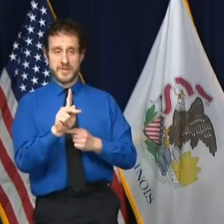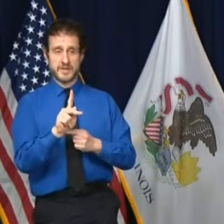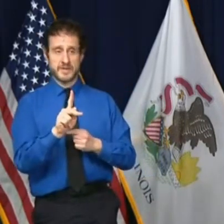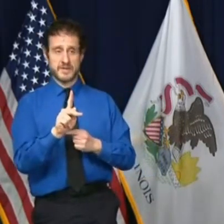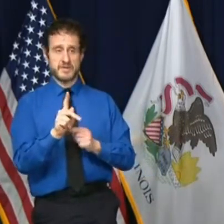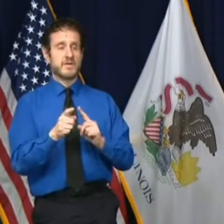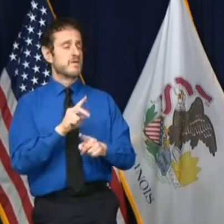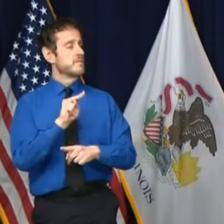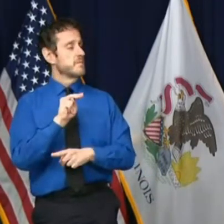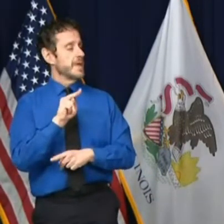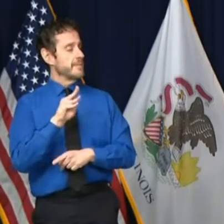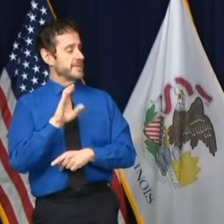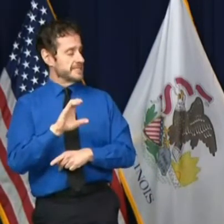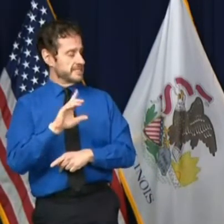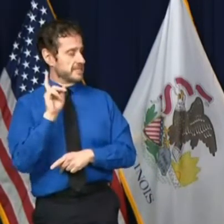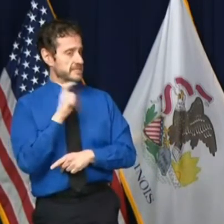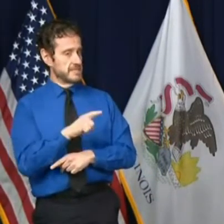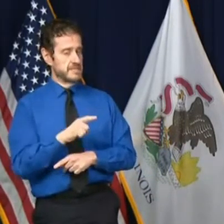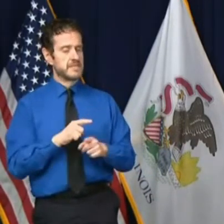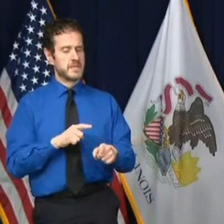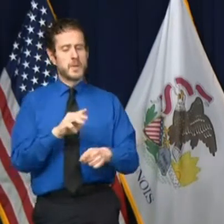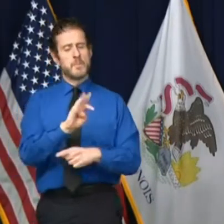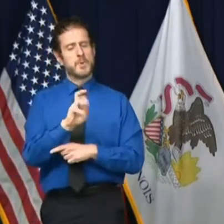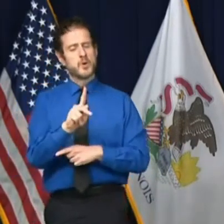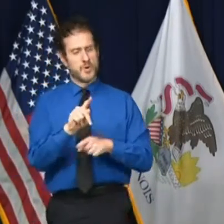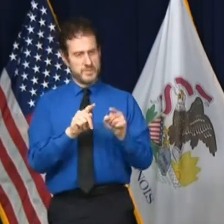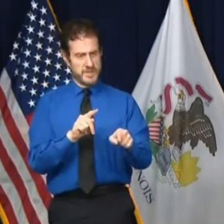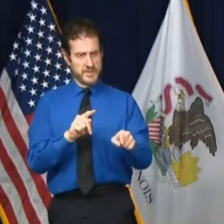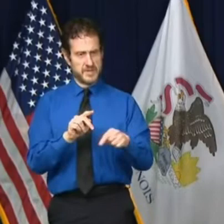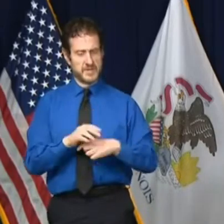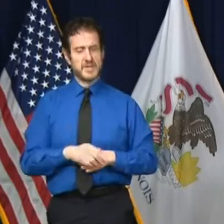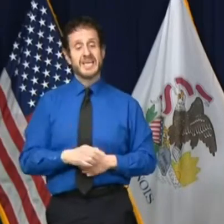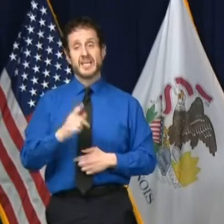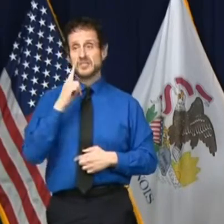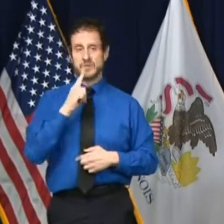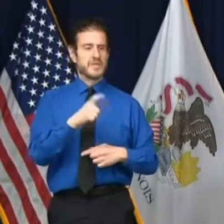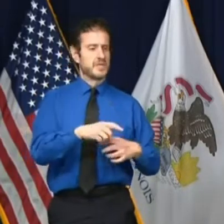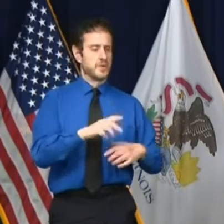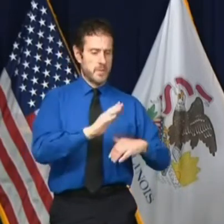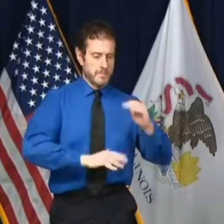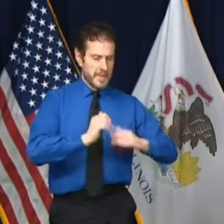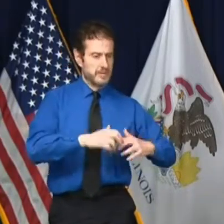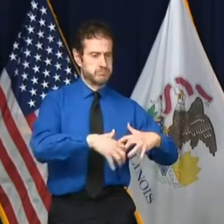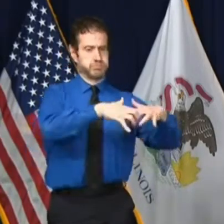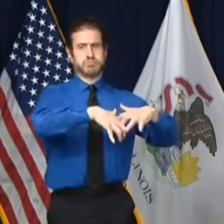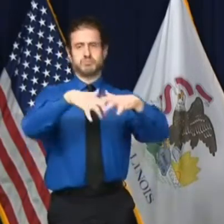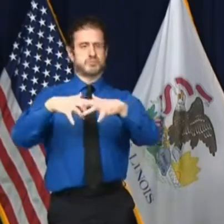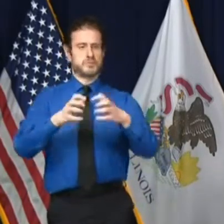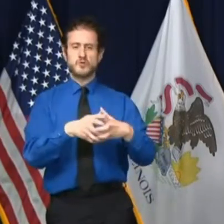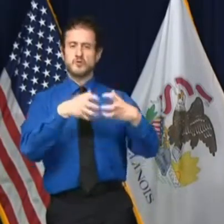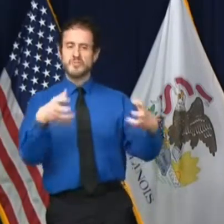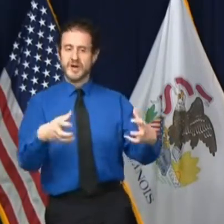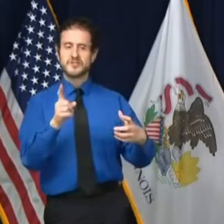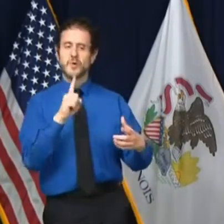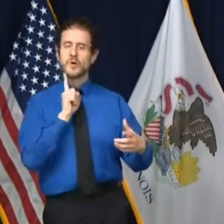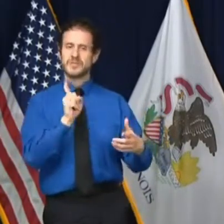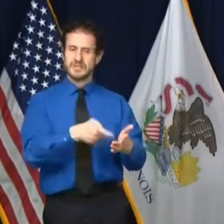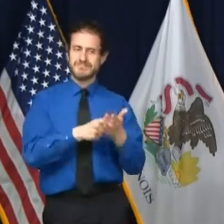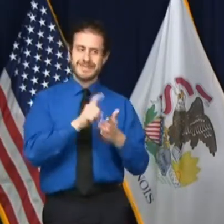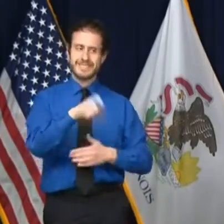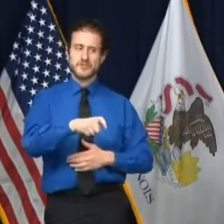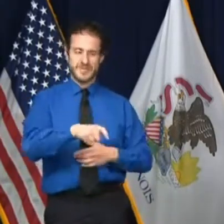at NBC5. Regarding McCormick Place, was it too much too soon or a necessary precaution? It's interesting if